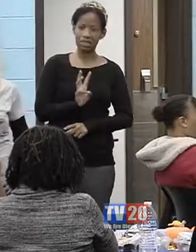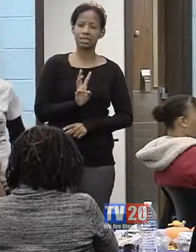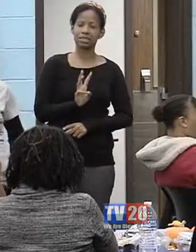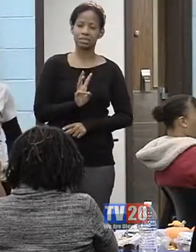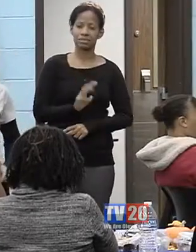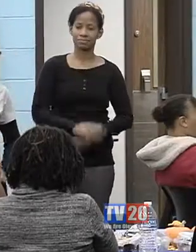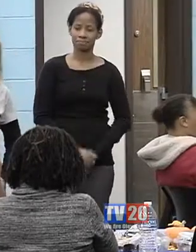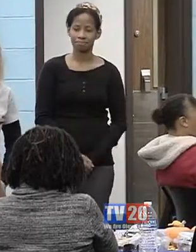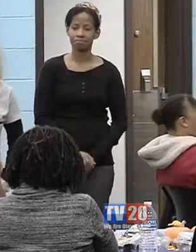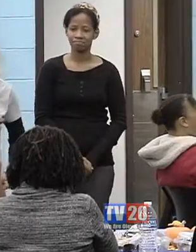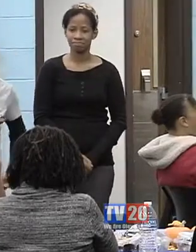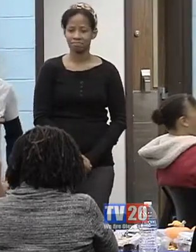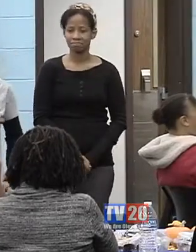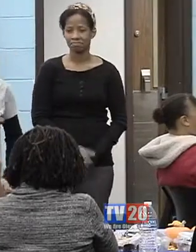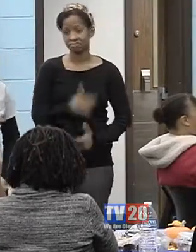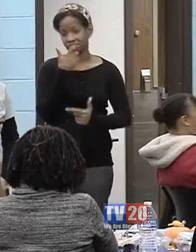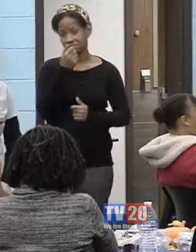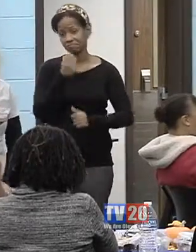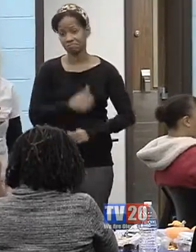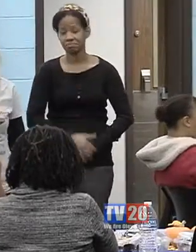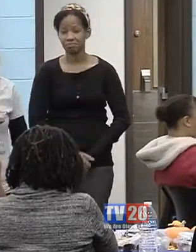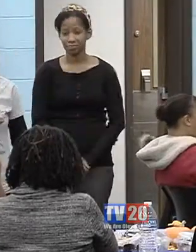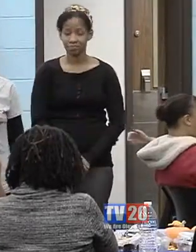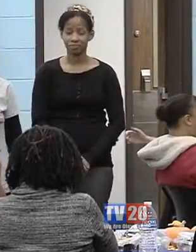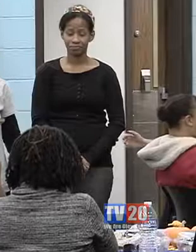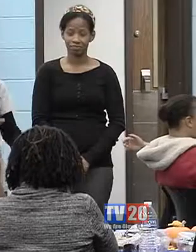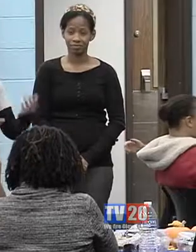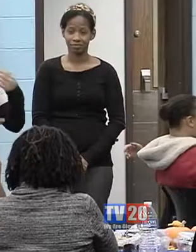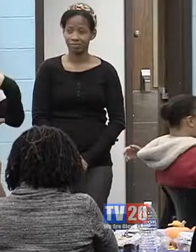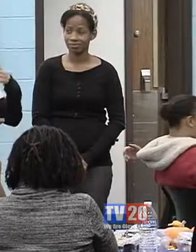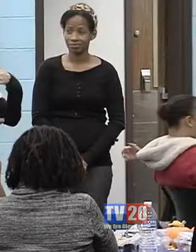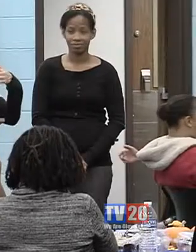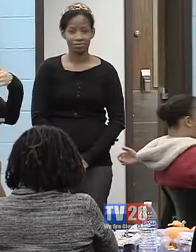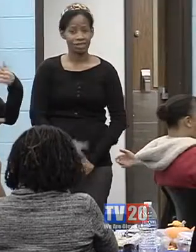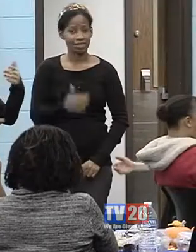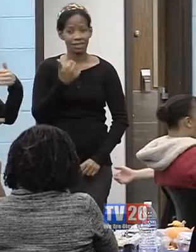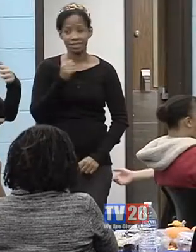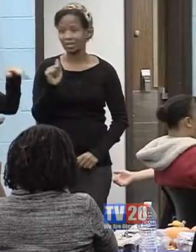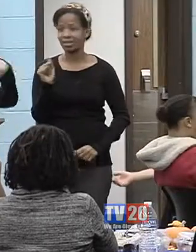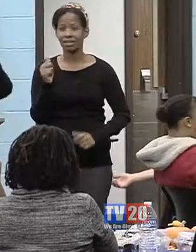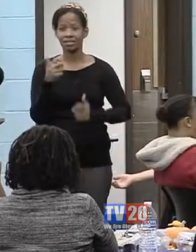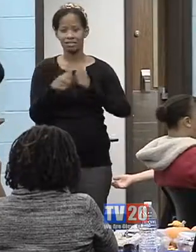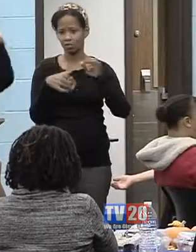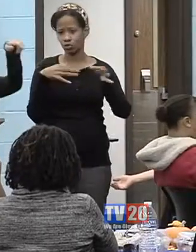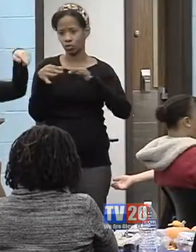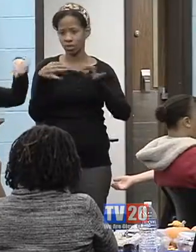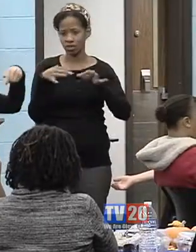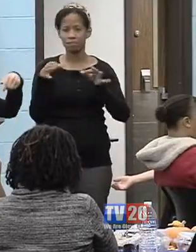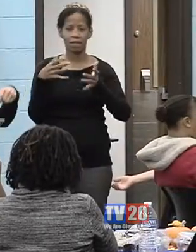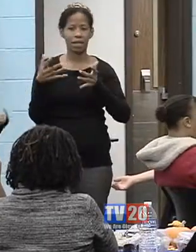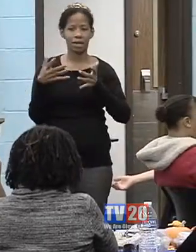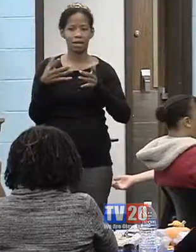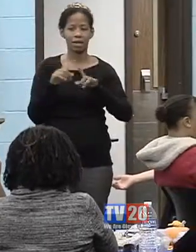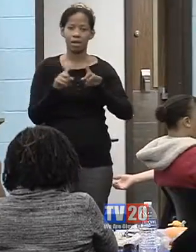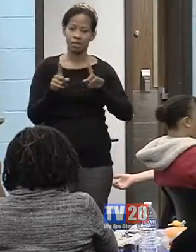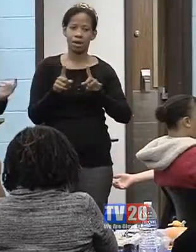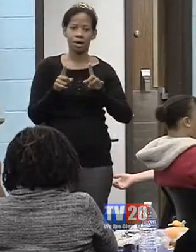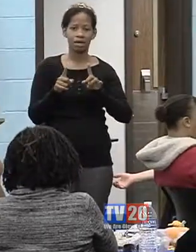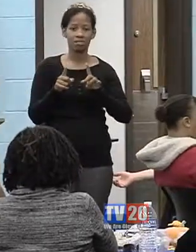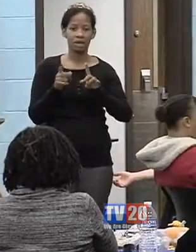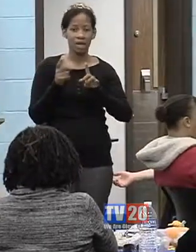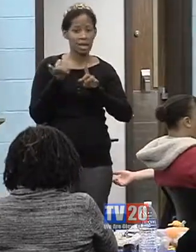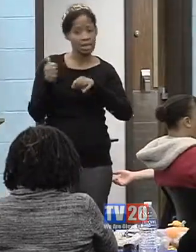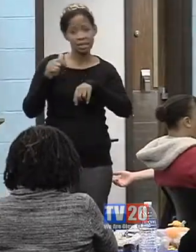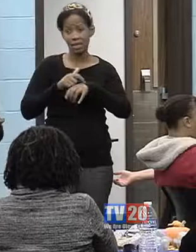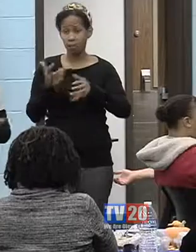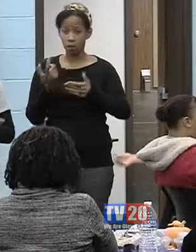dizzy. So I just want to be careful. And it'd be kind of hard to run around in the room to show, but I'll...